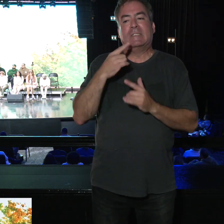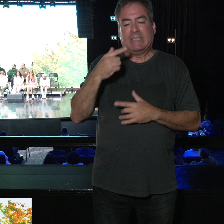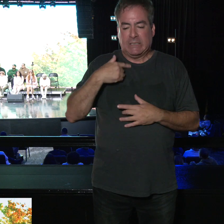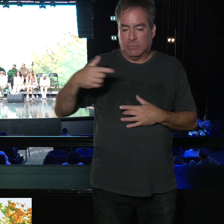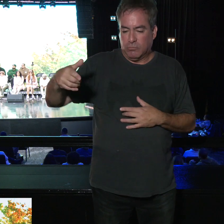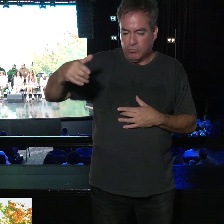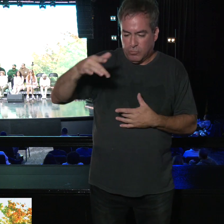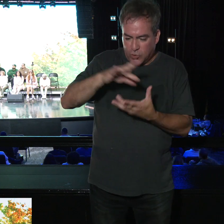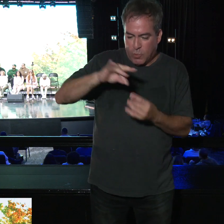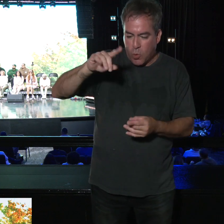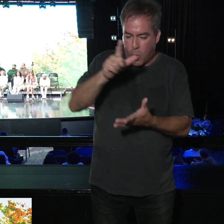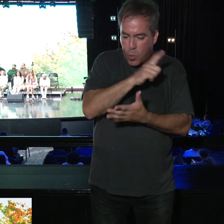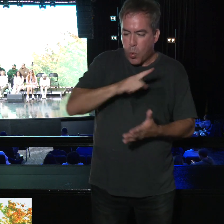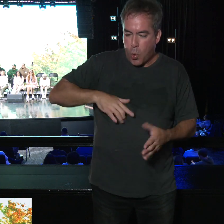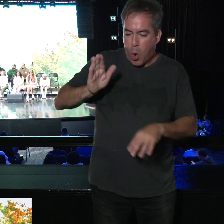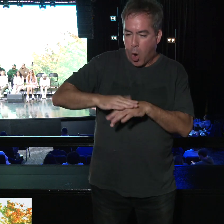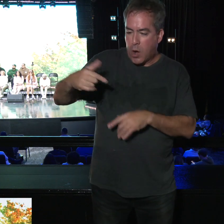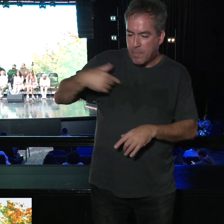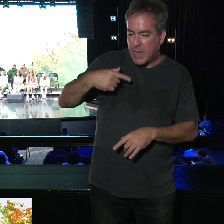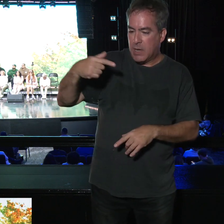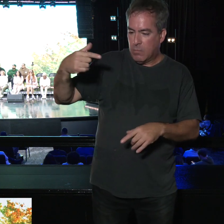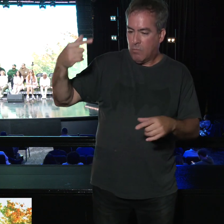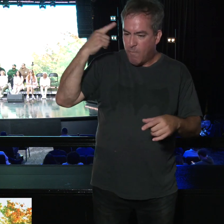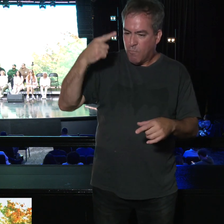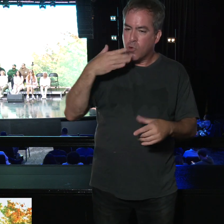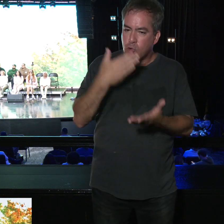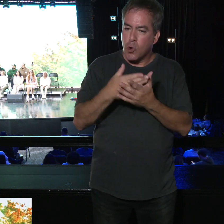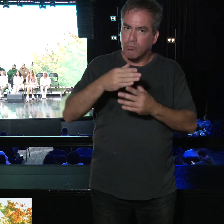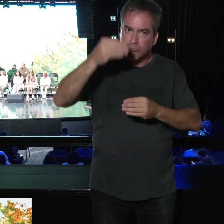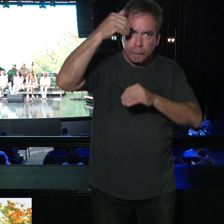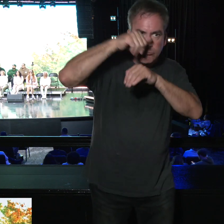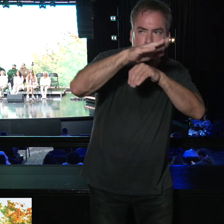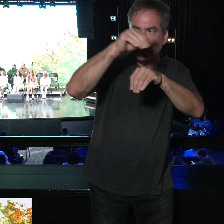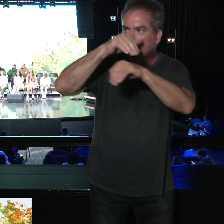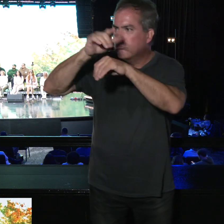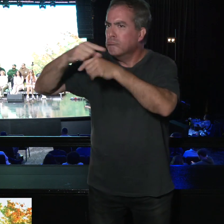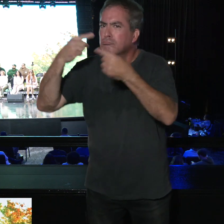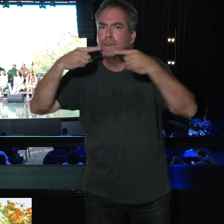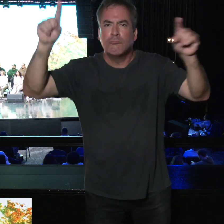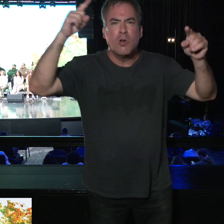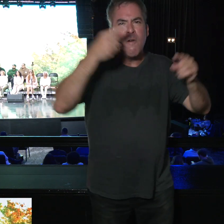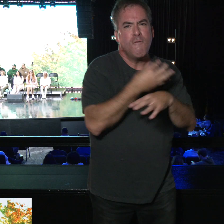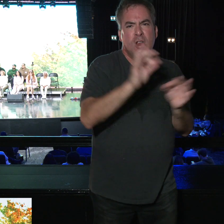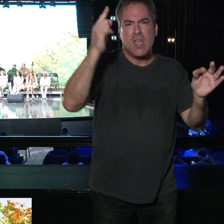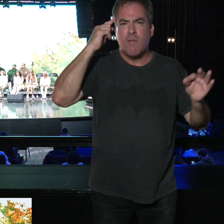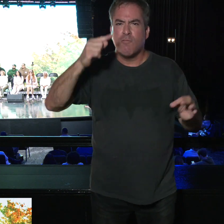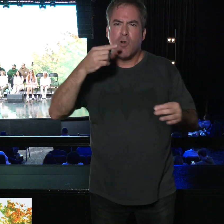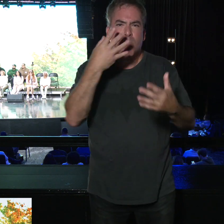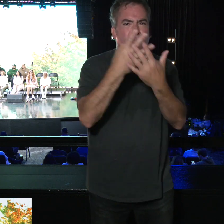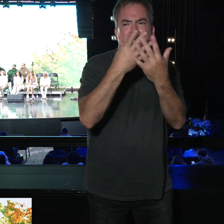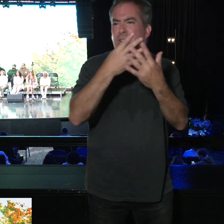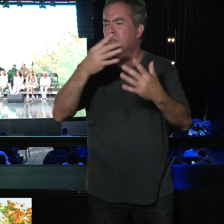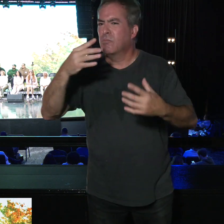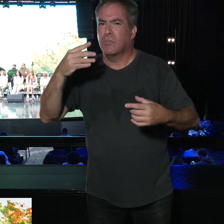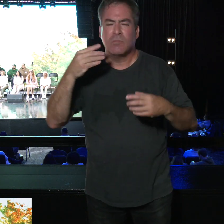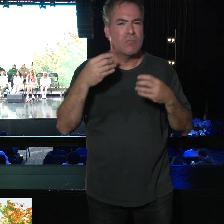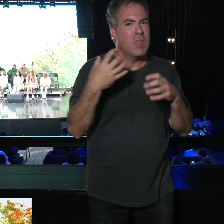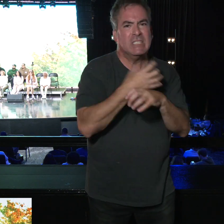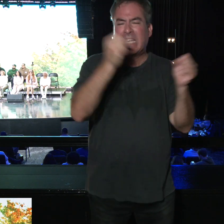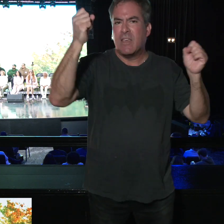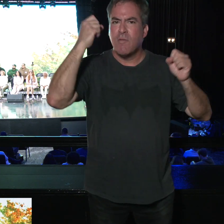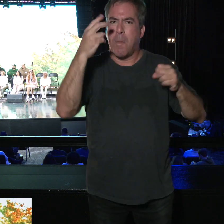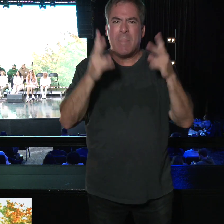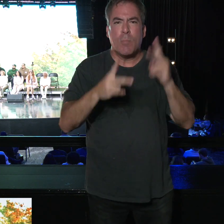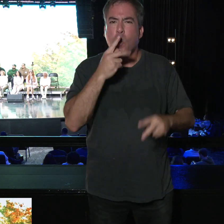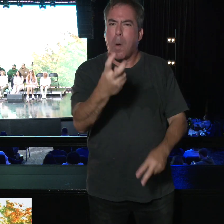anointed me. Why? To proclaim good news to the poor. He has sent me. To proclaim freedom for the prisoners and recovery of sight for the blind. To set